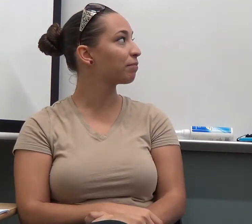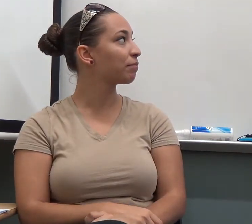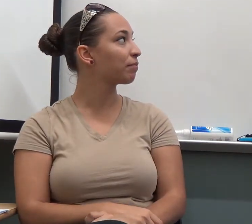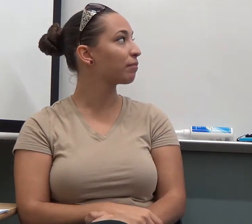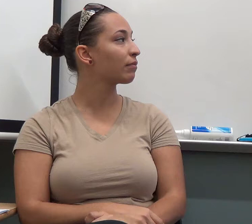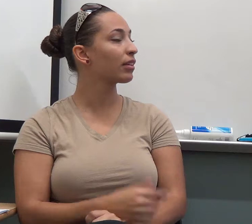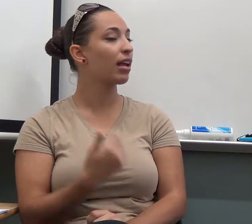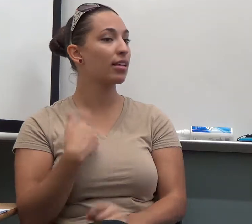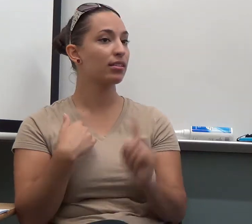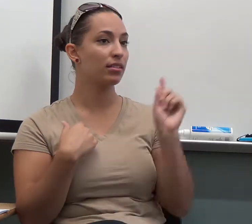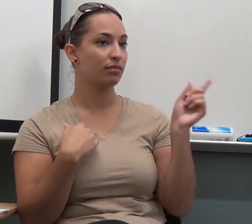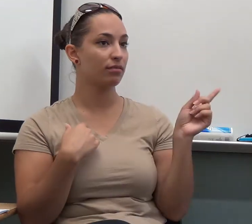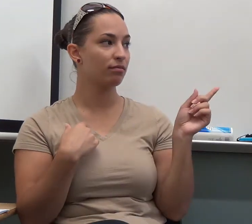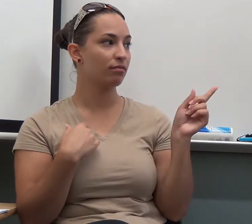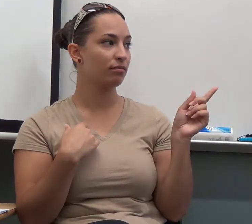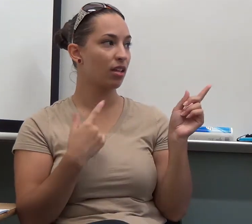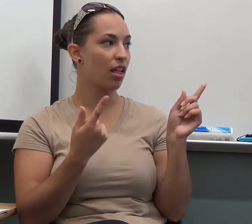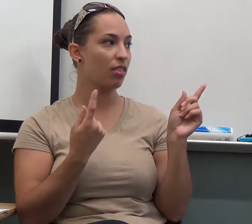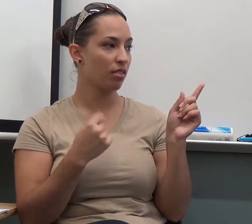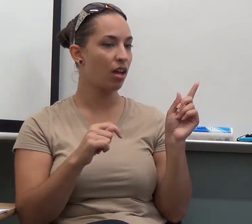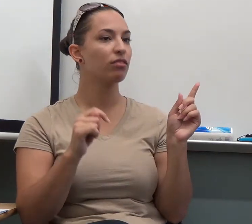topic or subject.